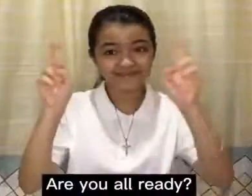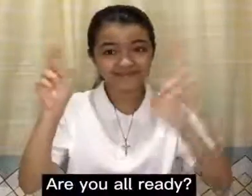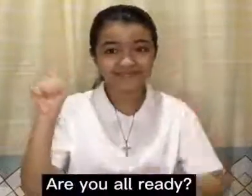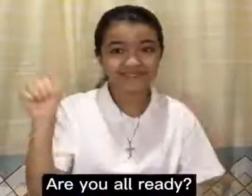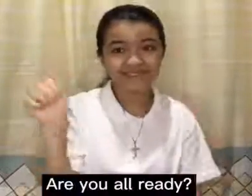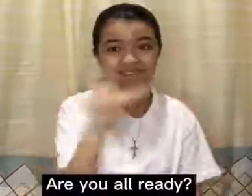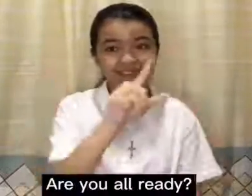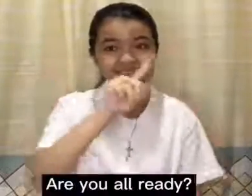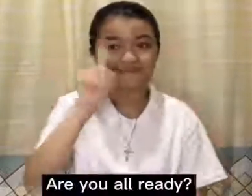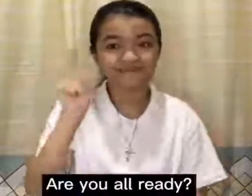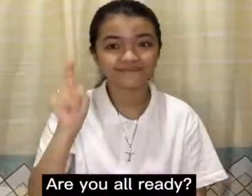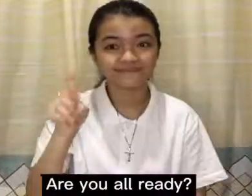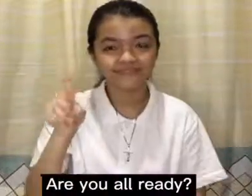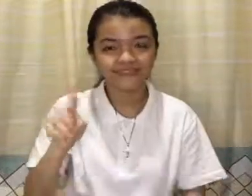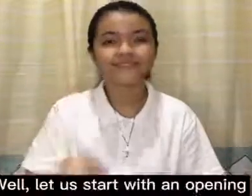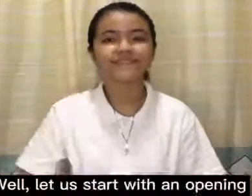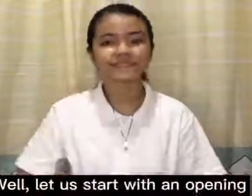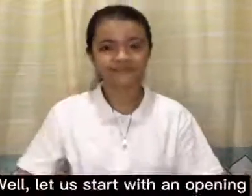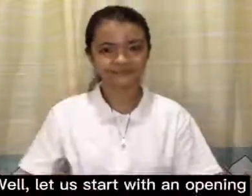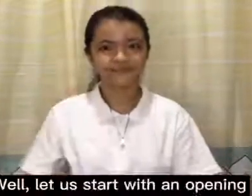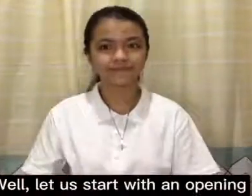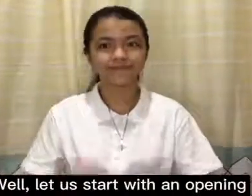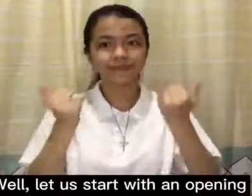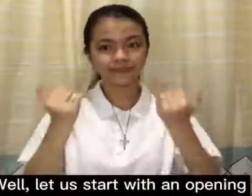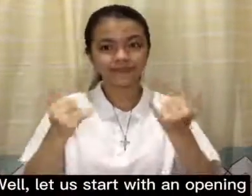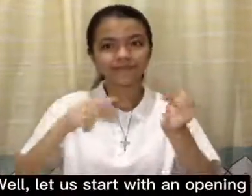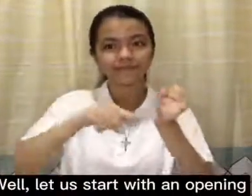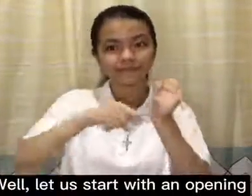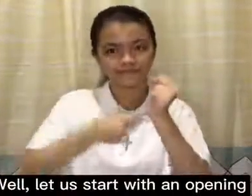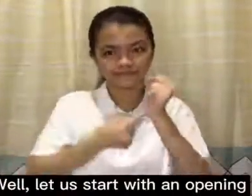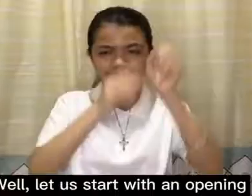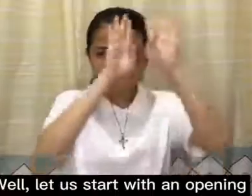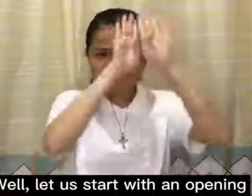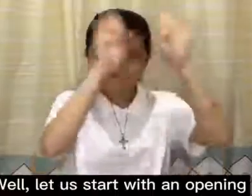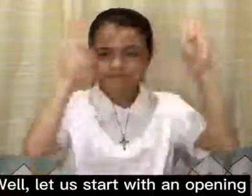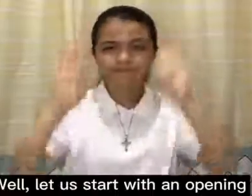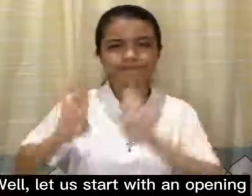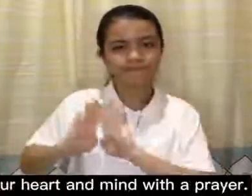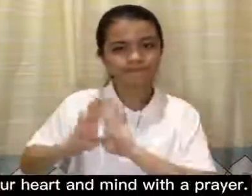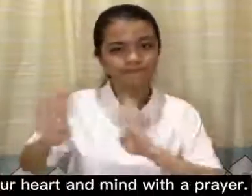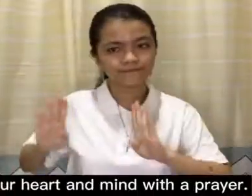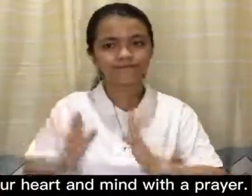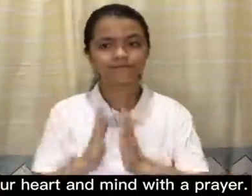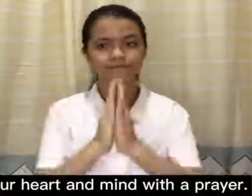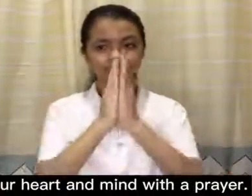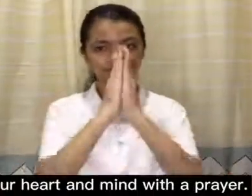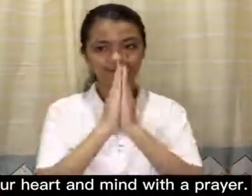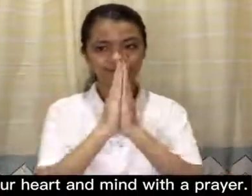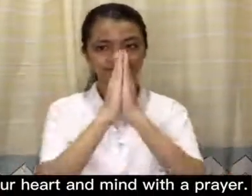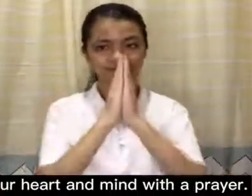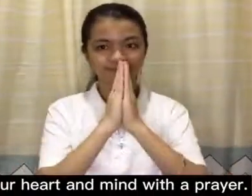Renewed Floating from the ways That I've found